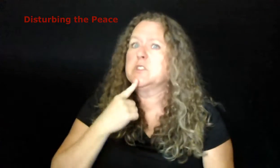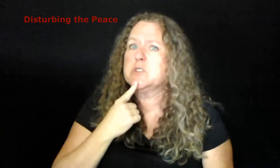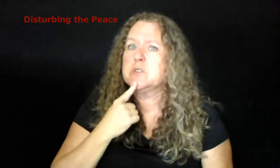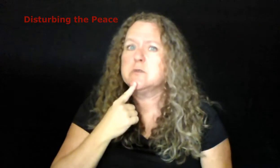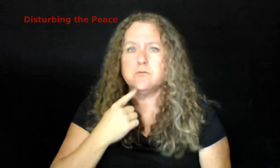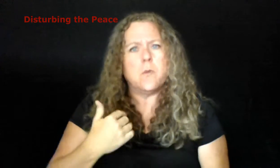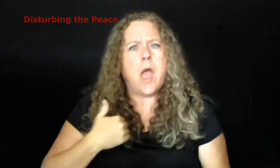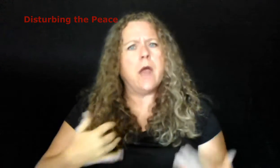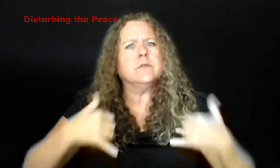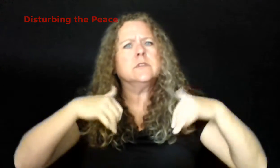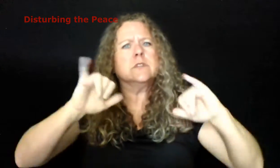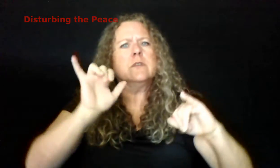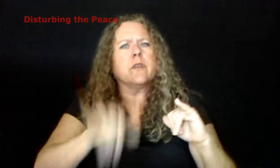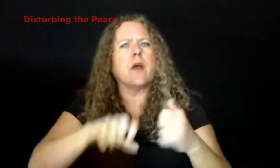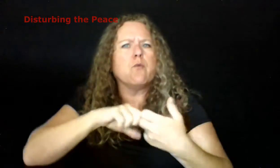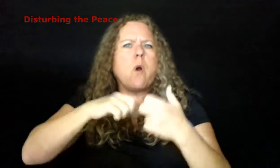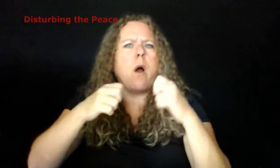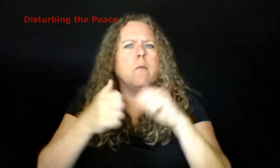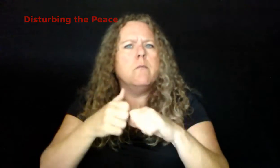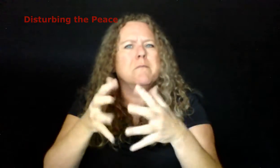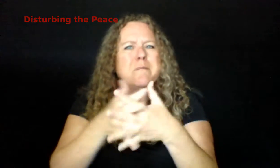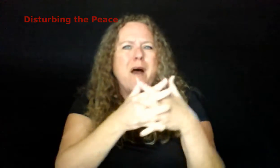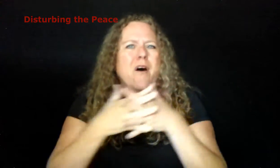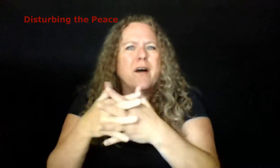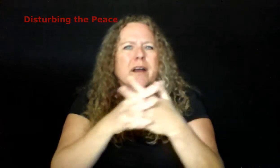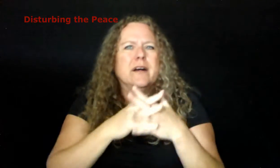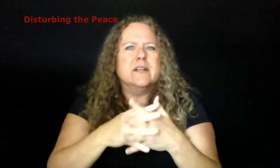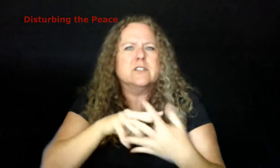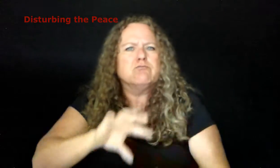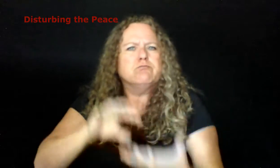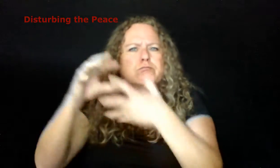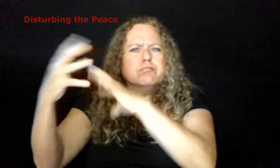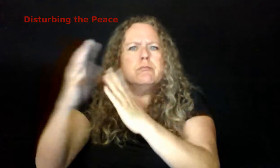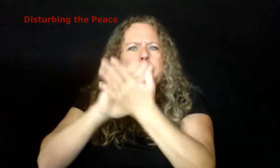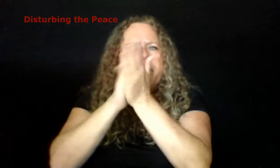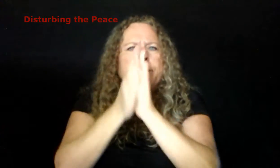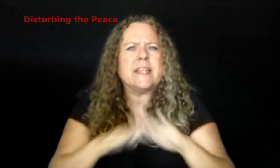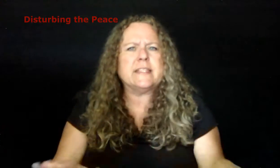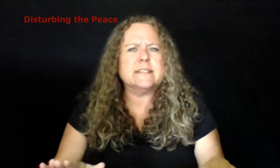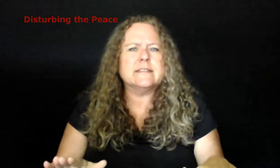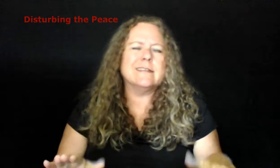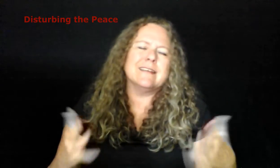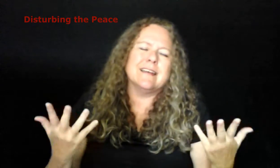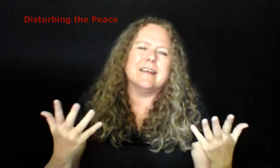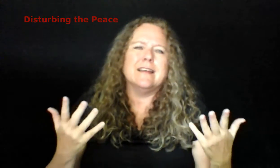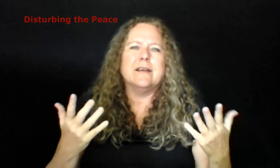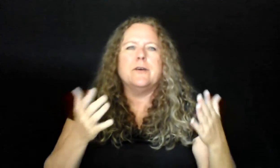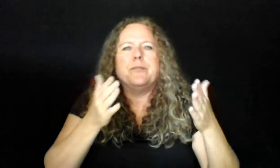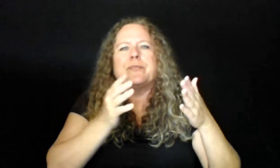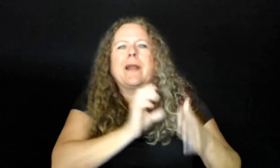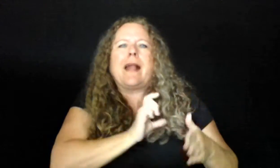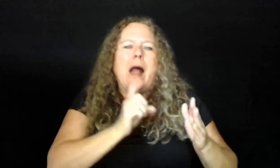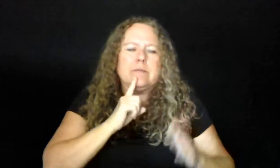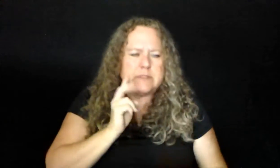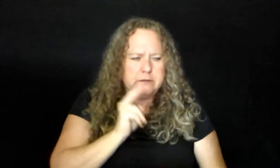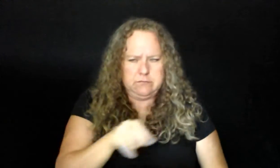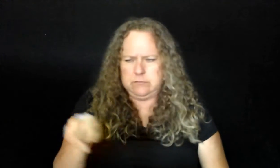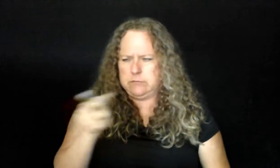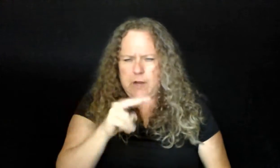peace in America. It's a catch-all that law enforcement and prosecutors can use when they say, I don't know if anything you did was illegal, but I don't like it. Let the